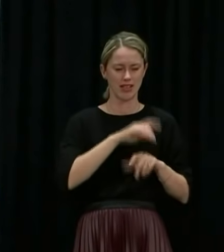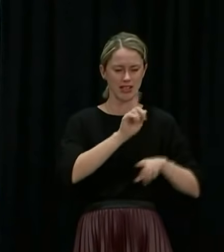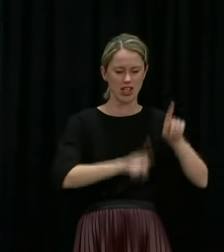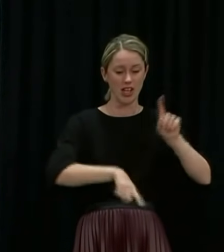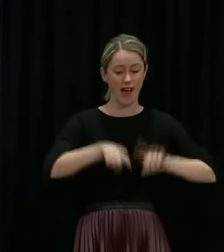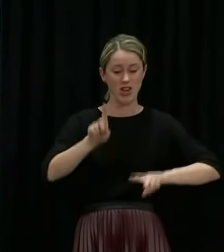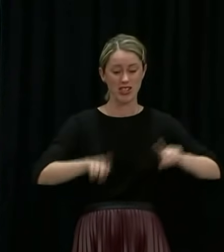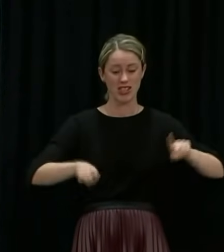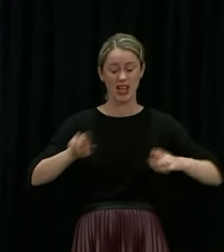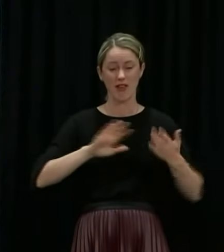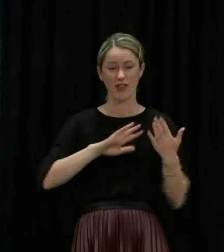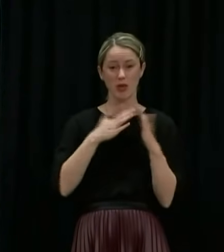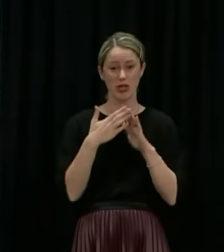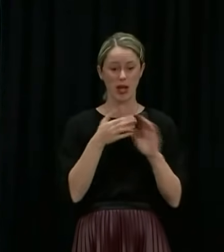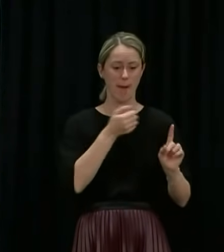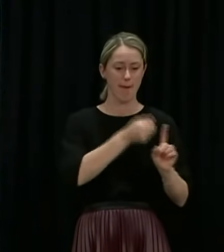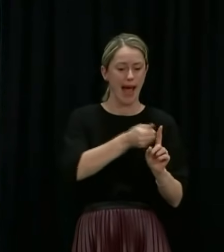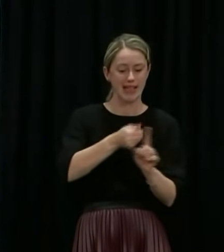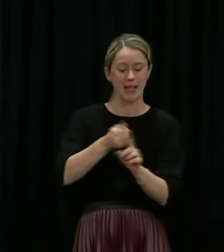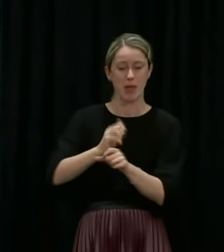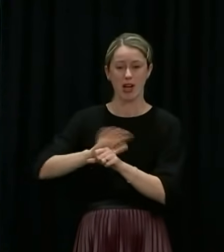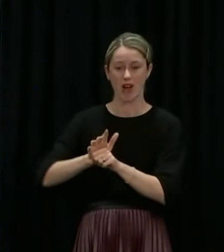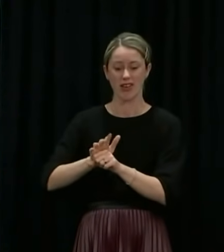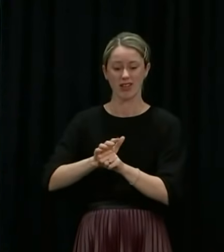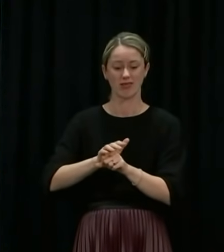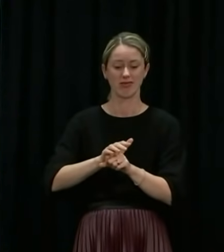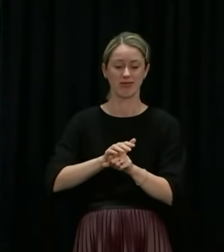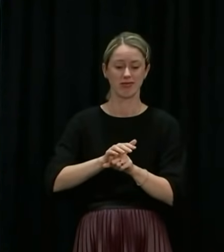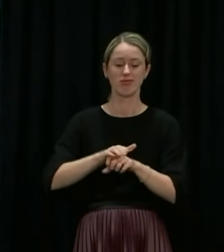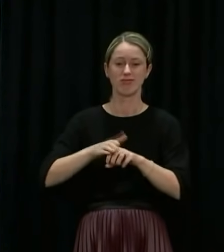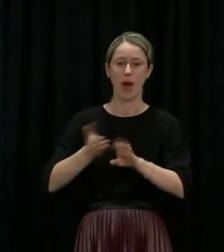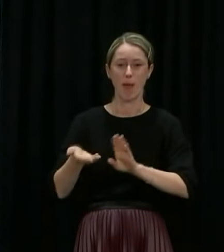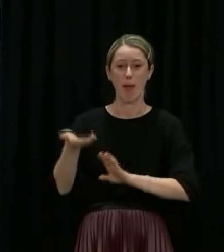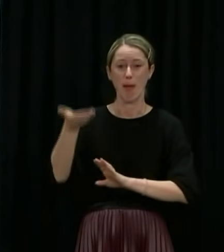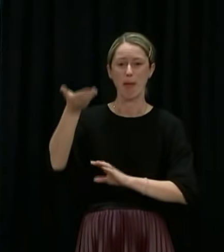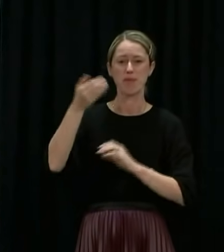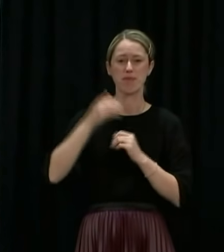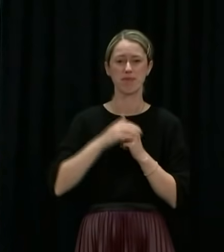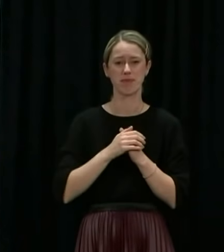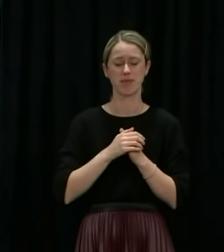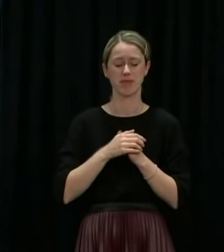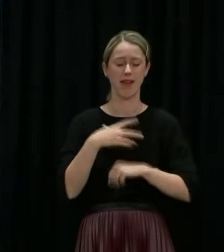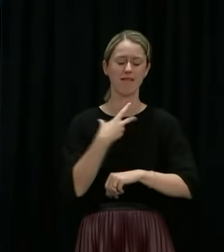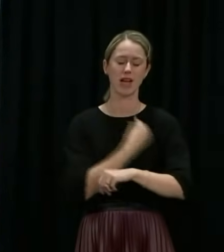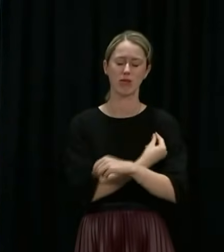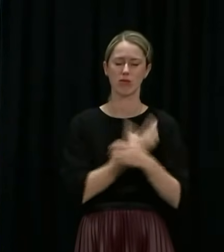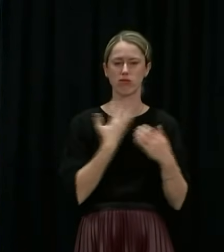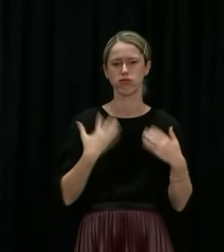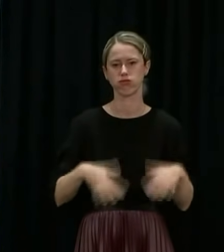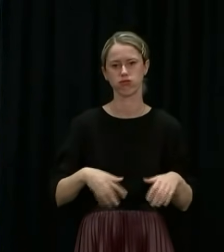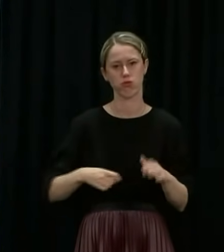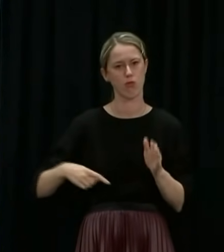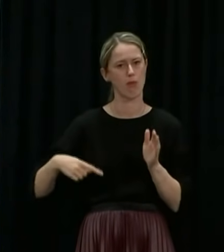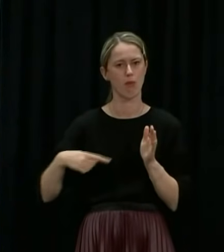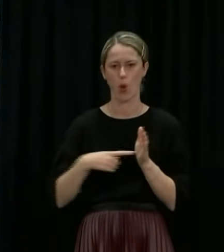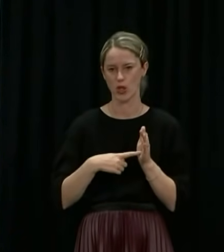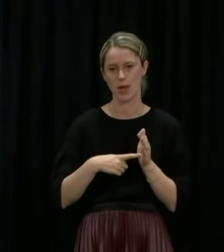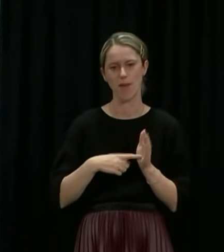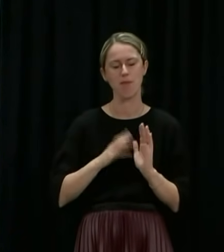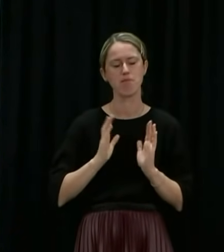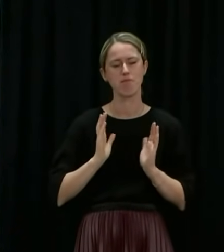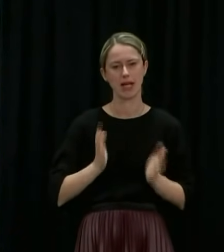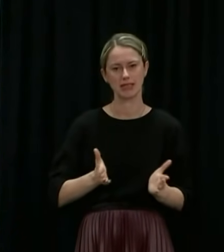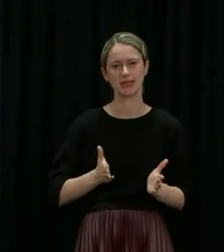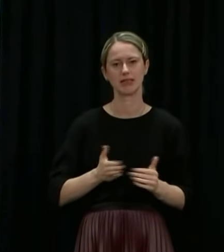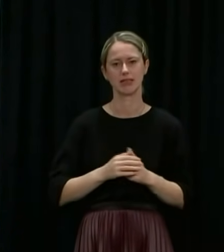community that are being infected with COVID-19 is also increasing. Vaccination is absolutely important